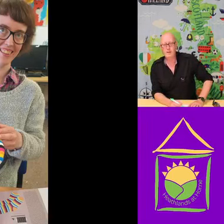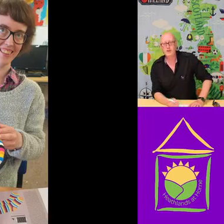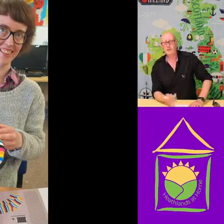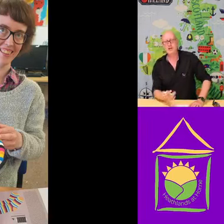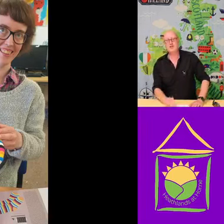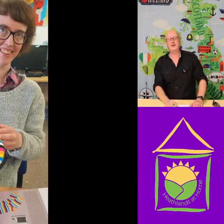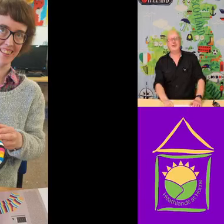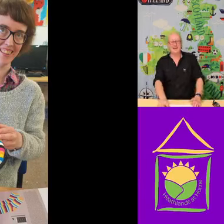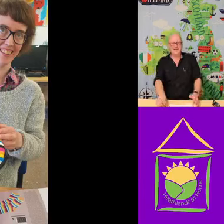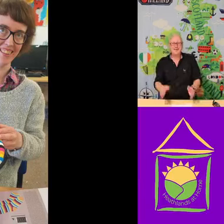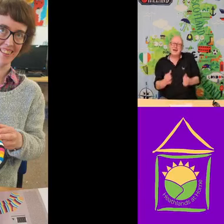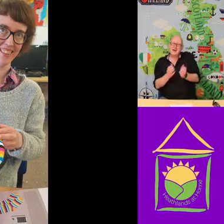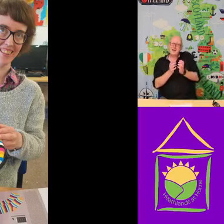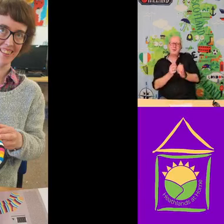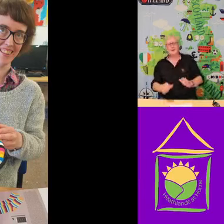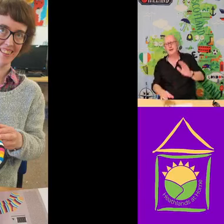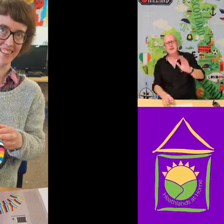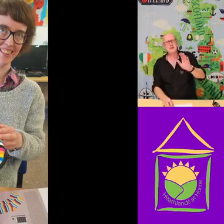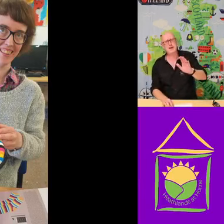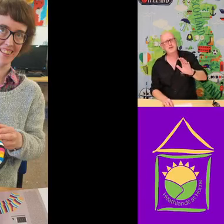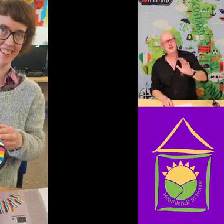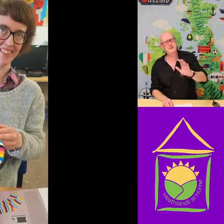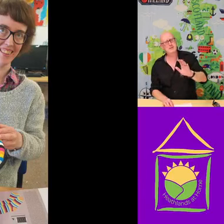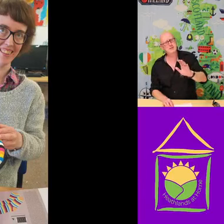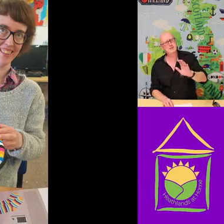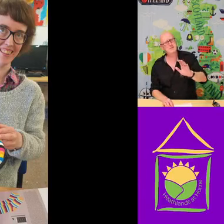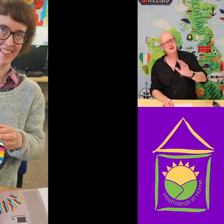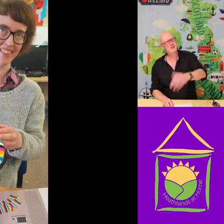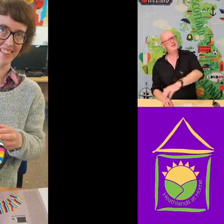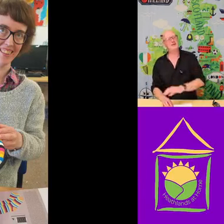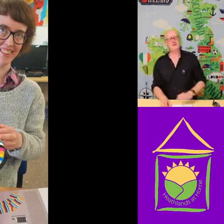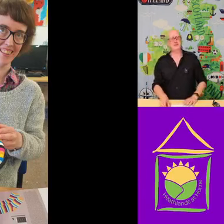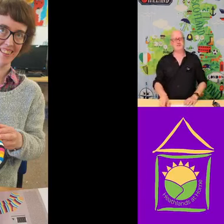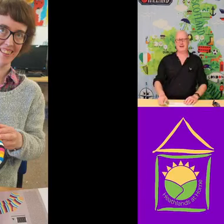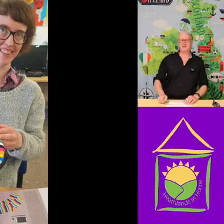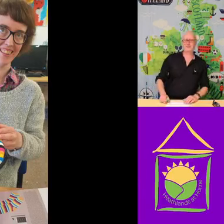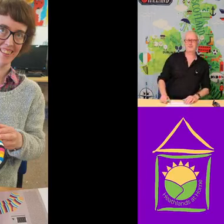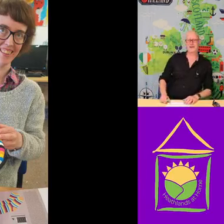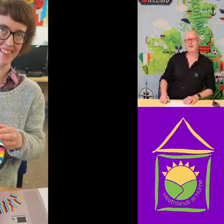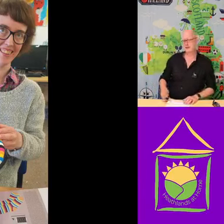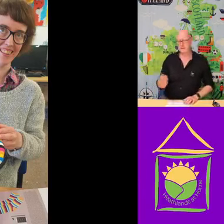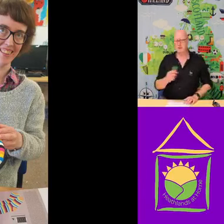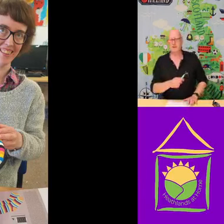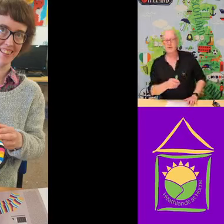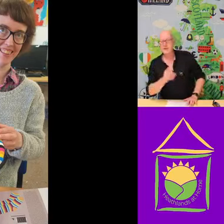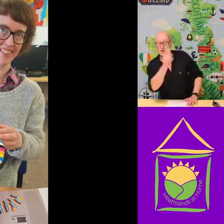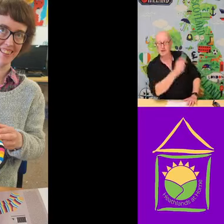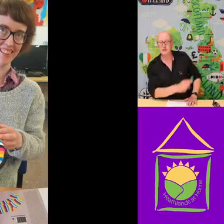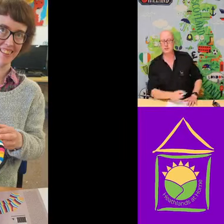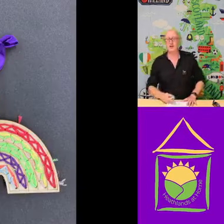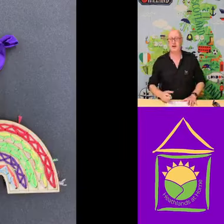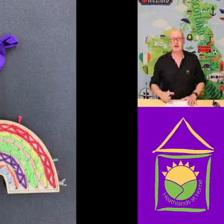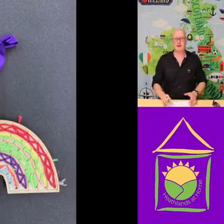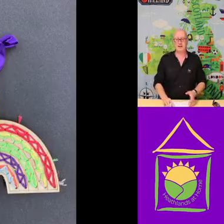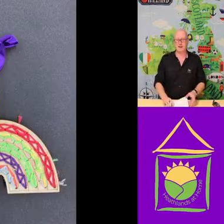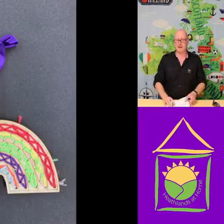it at the top of the pie. And no, it doesn't bear thinking about, does it? Actually, no, that's quite, yeah. We'll move on. Nice one there, Emma. There. Ooh,